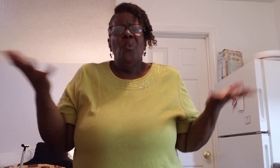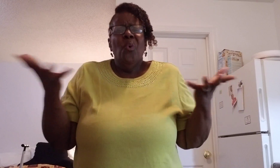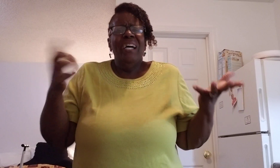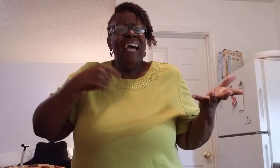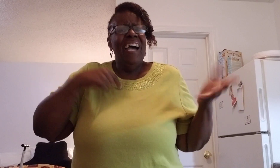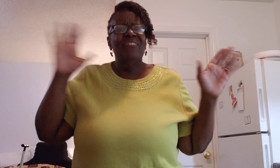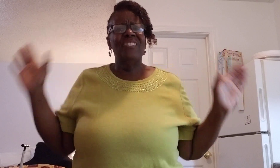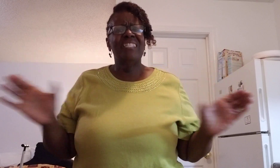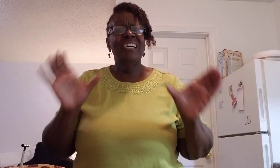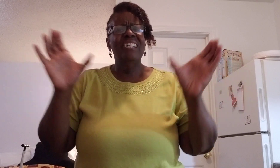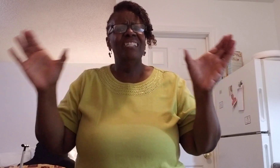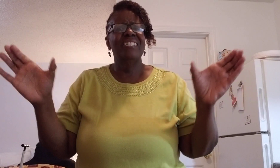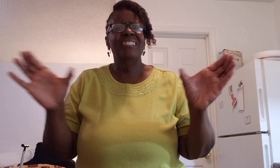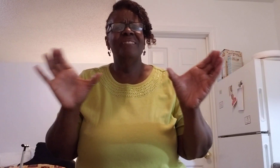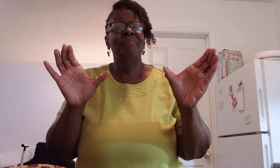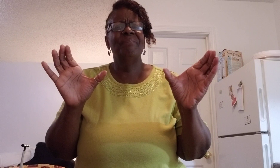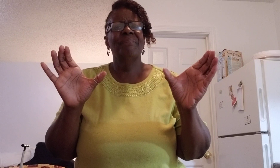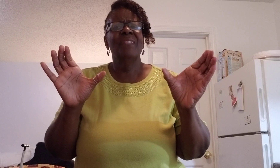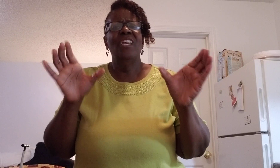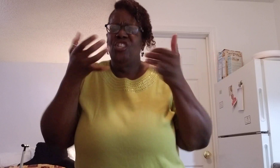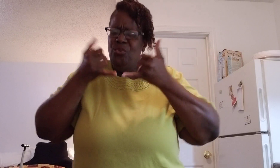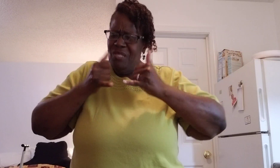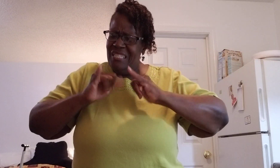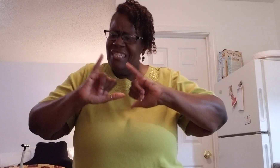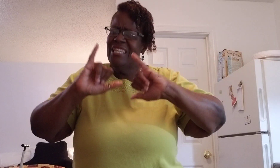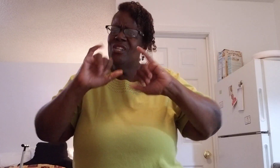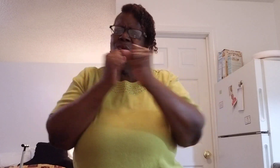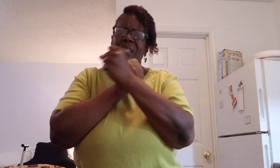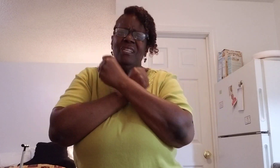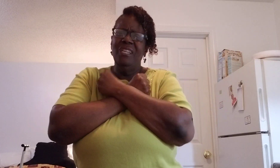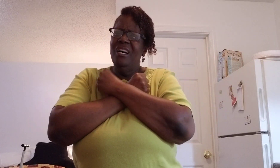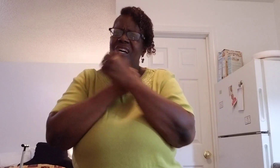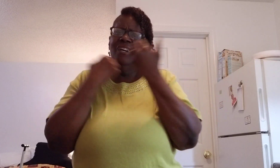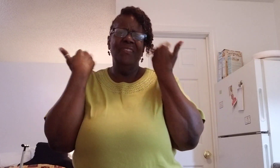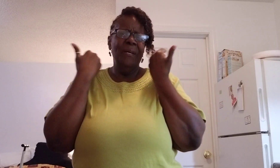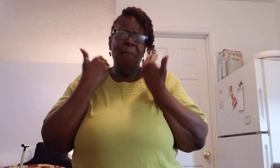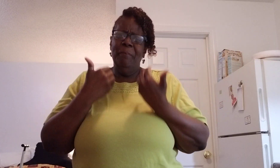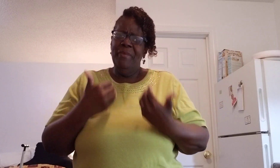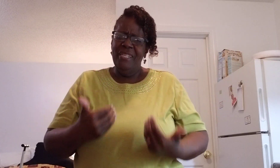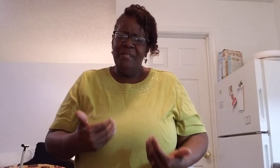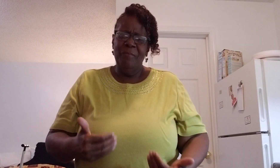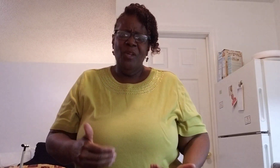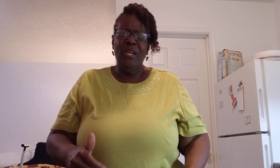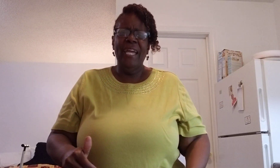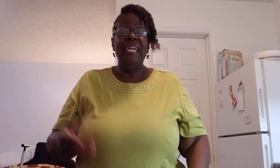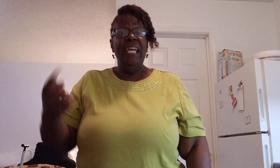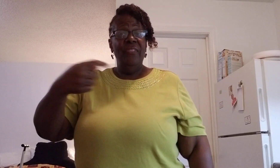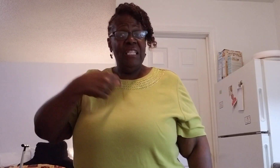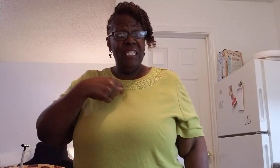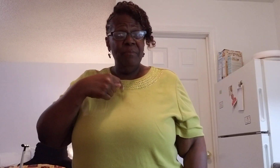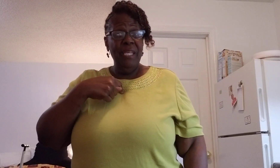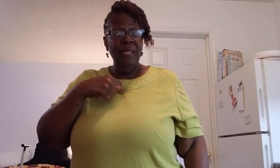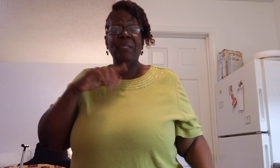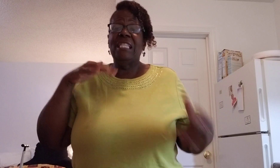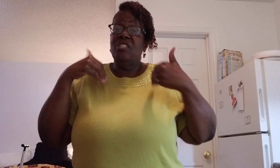what I've done, you still love me, okay? This is me. This is called